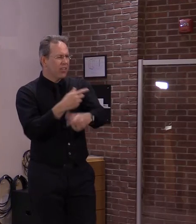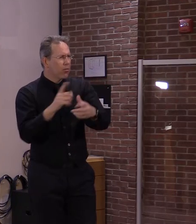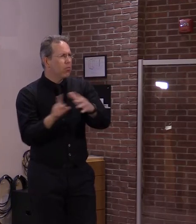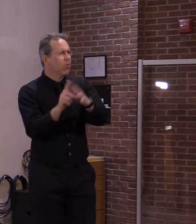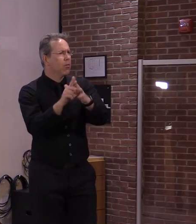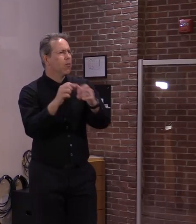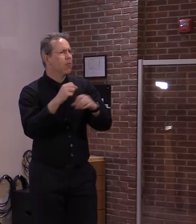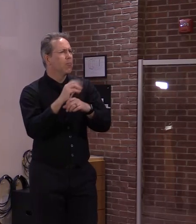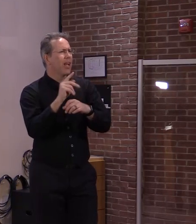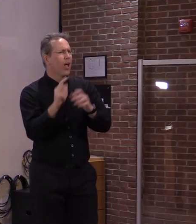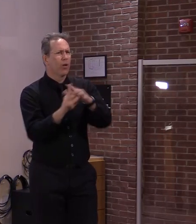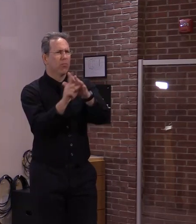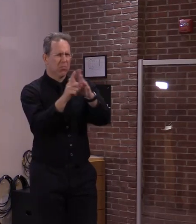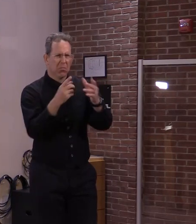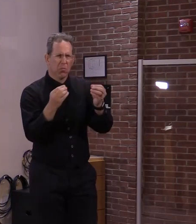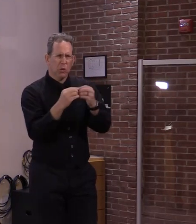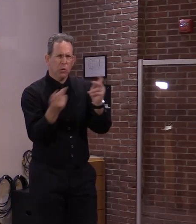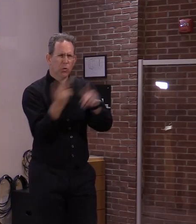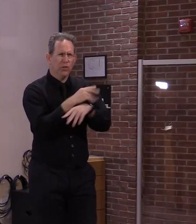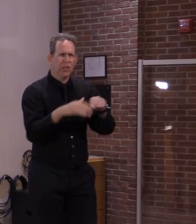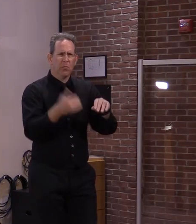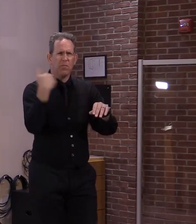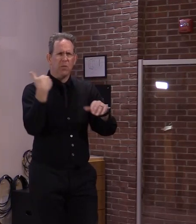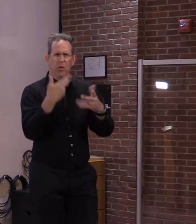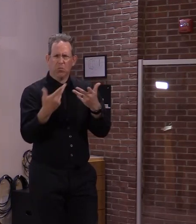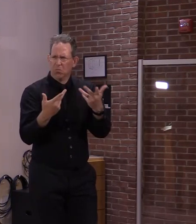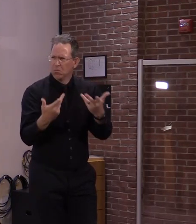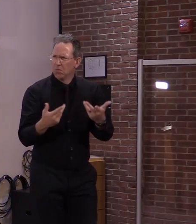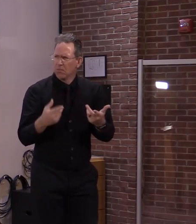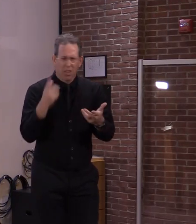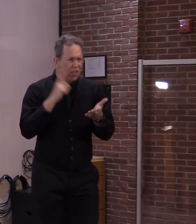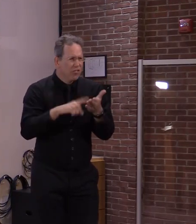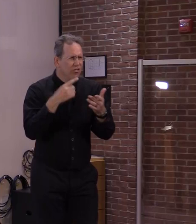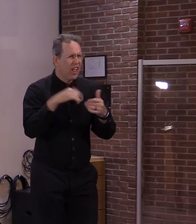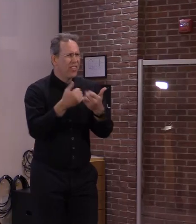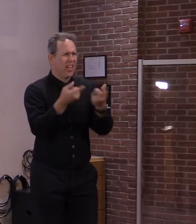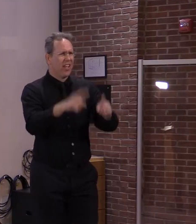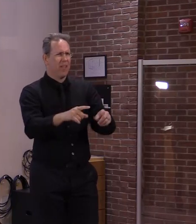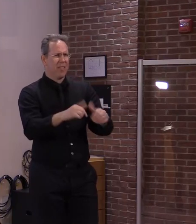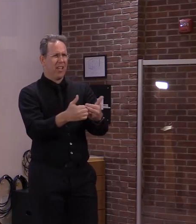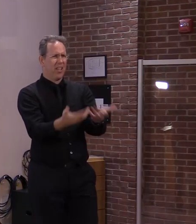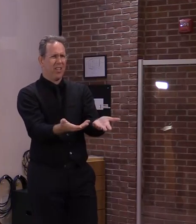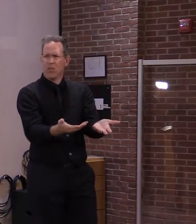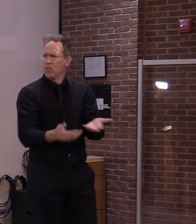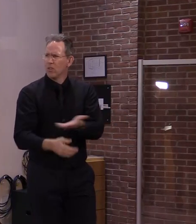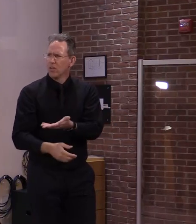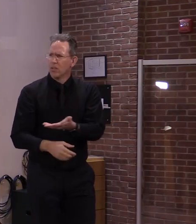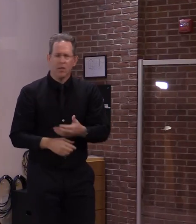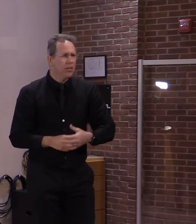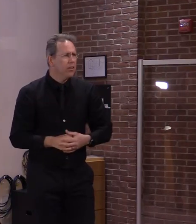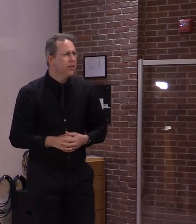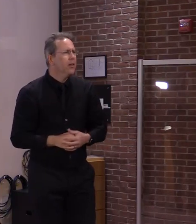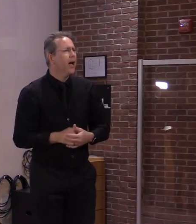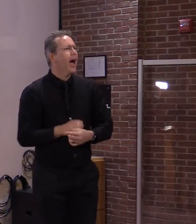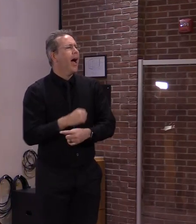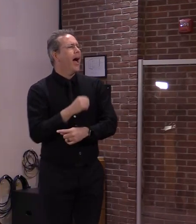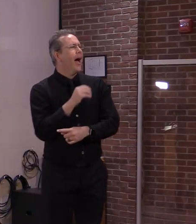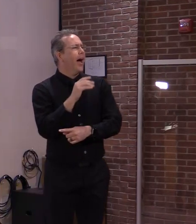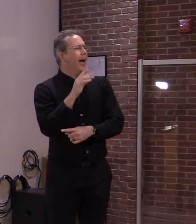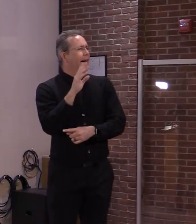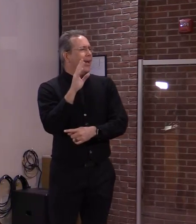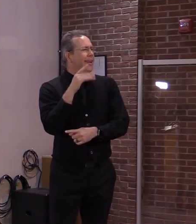I would just remind everyone that we test a lot here in Vermont. I think that might have something to do with it. We're like fifth in the